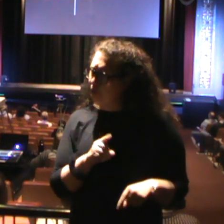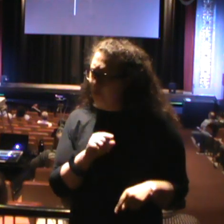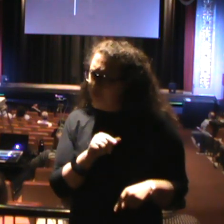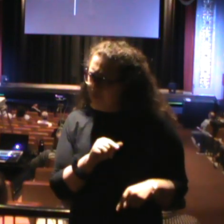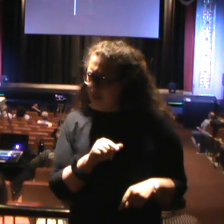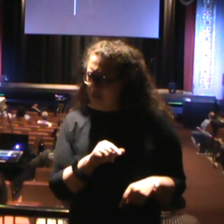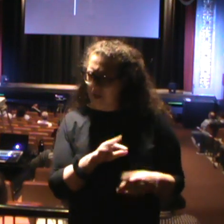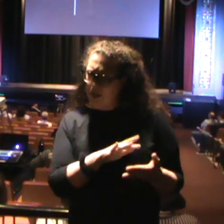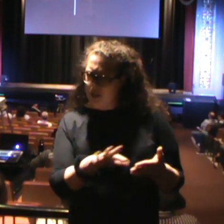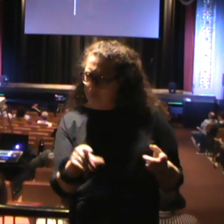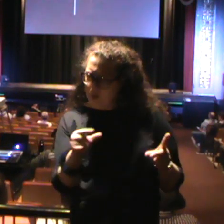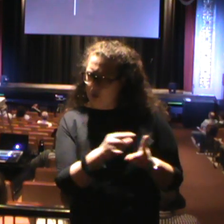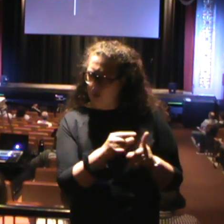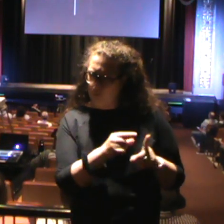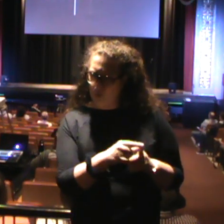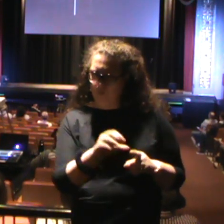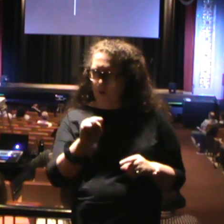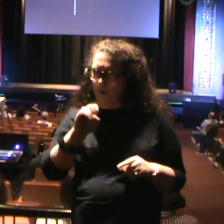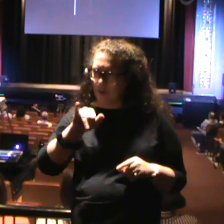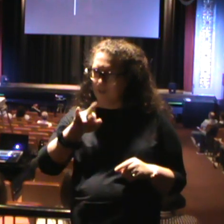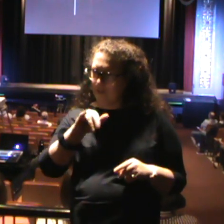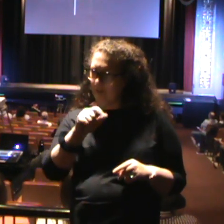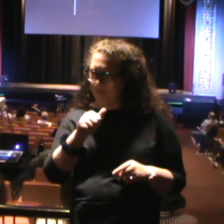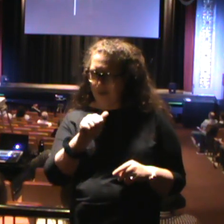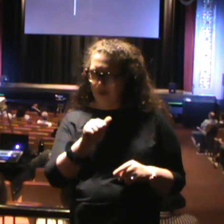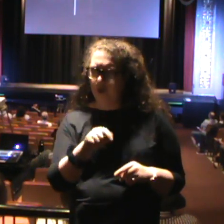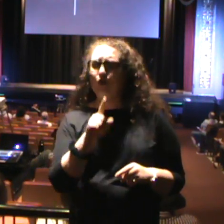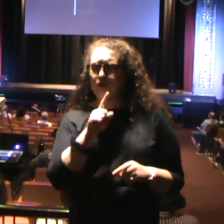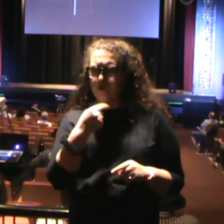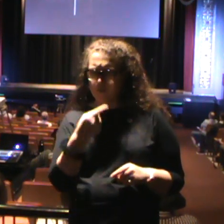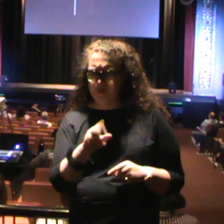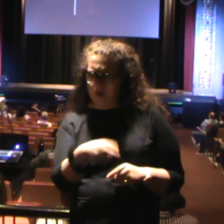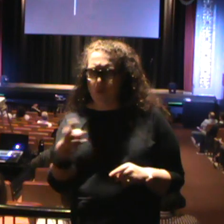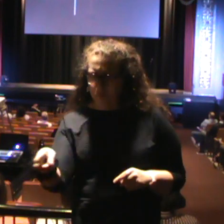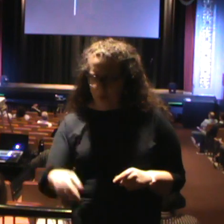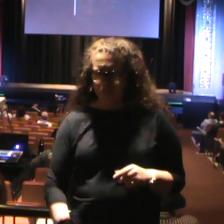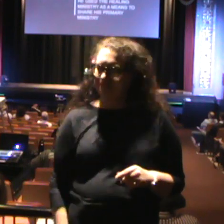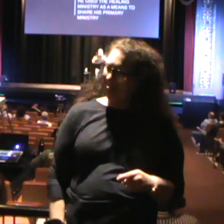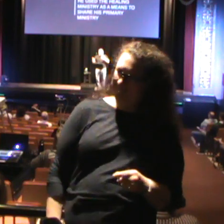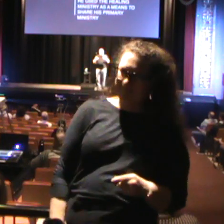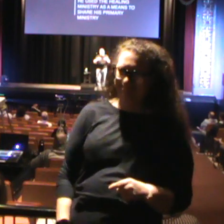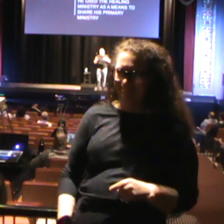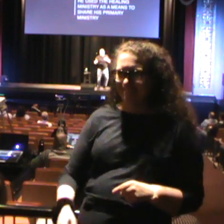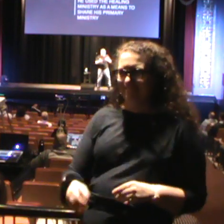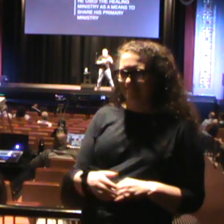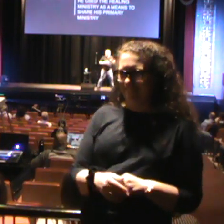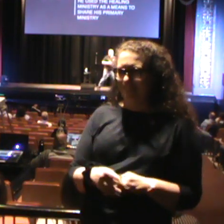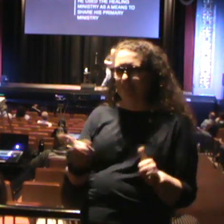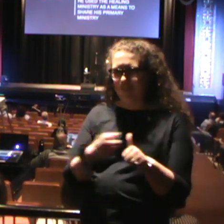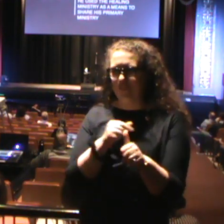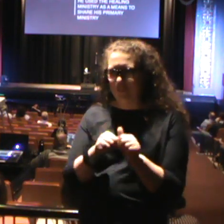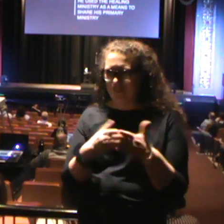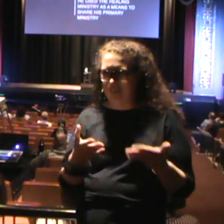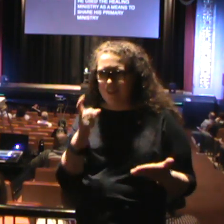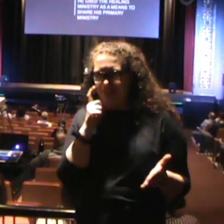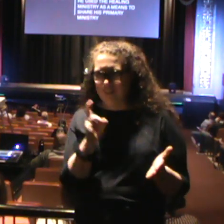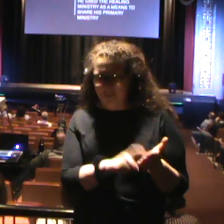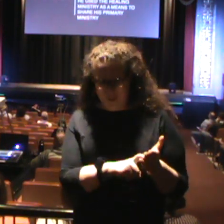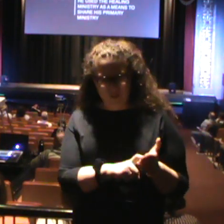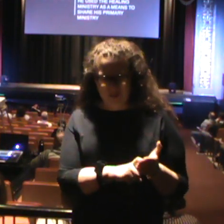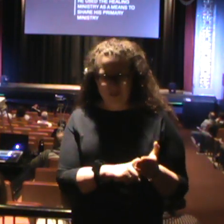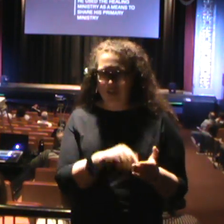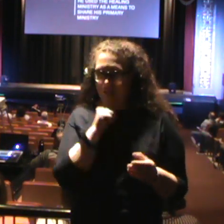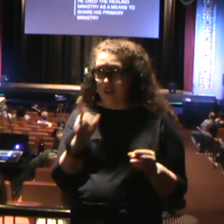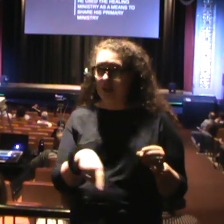We have a lot of the same things that are happening. And so there's much to learn about what Jesus did and why he did it. The first thing that we see, this is not